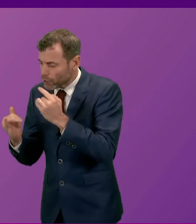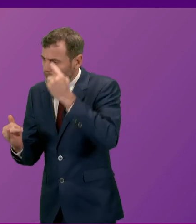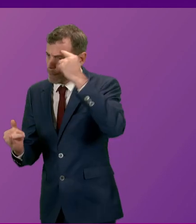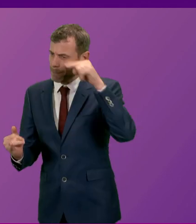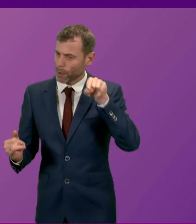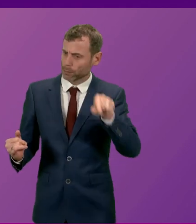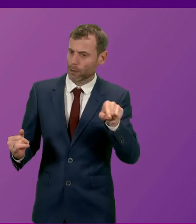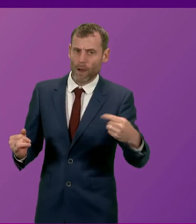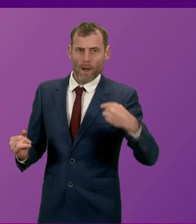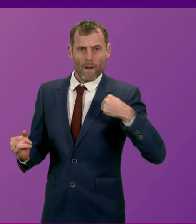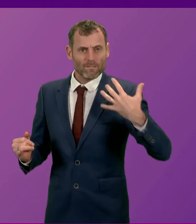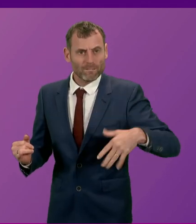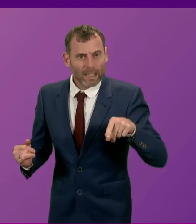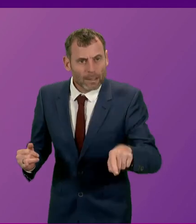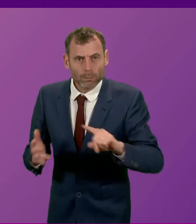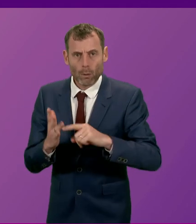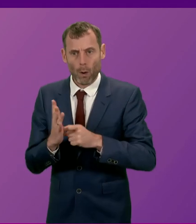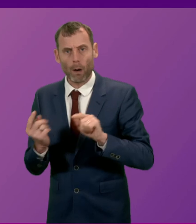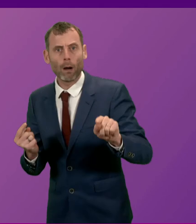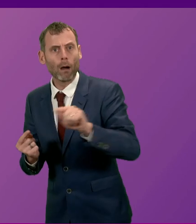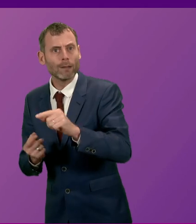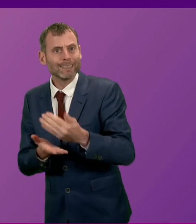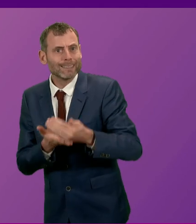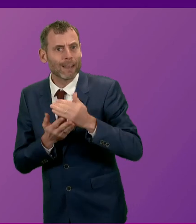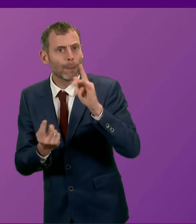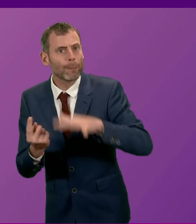public safety? First Minister.